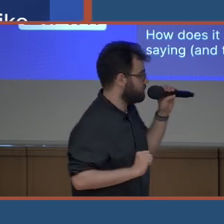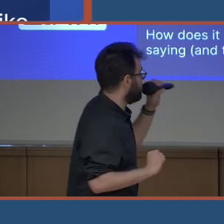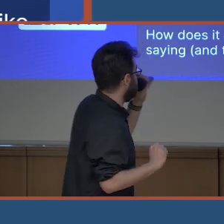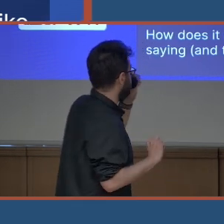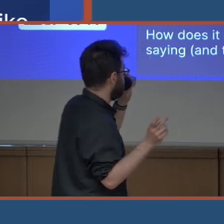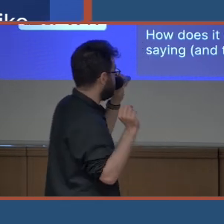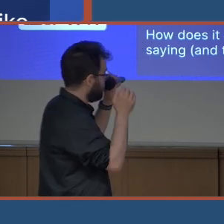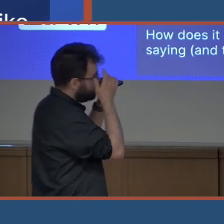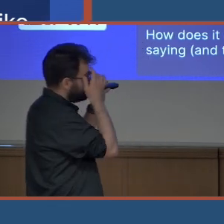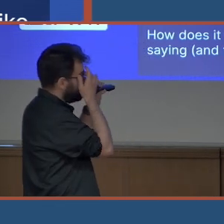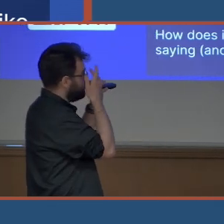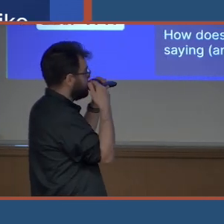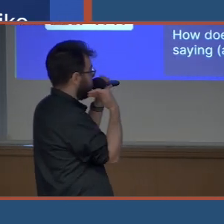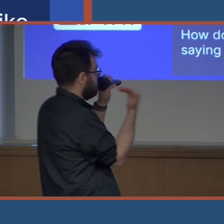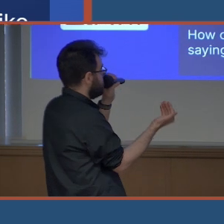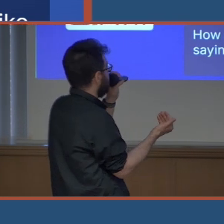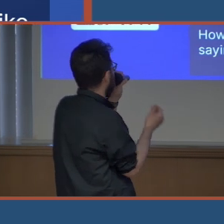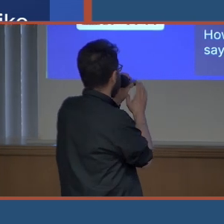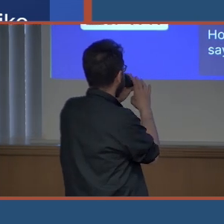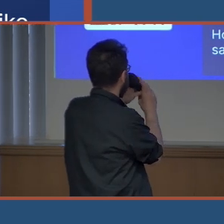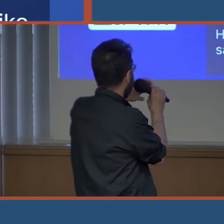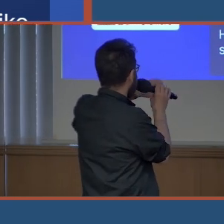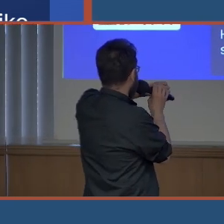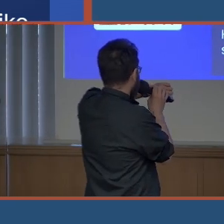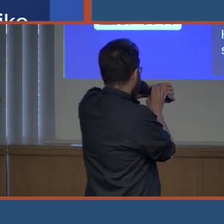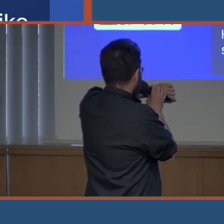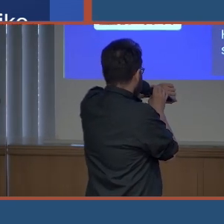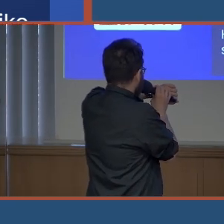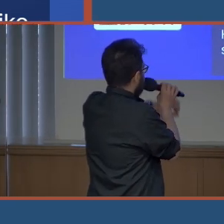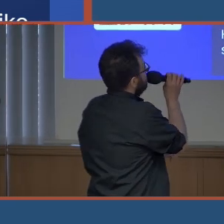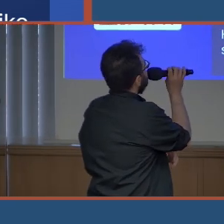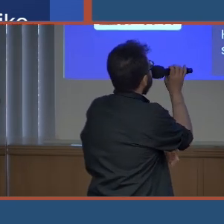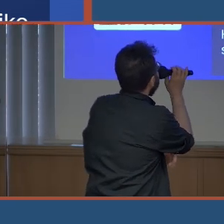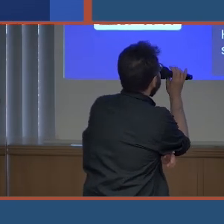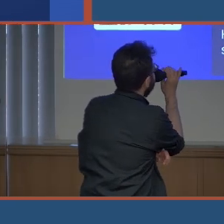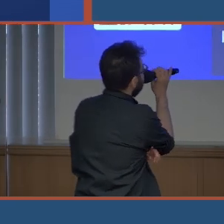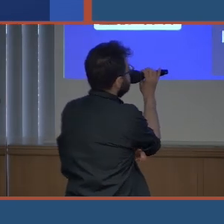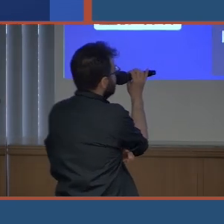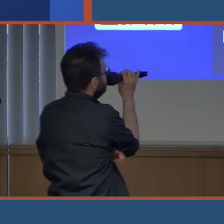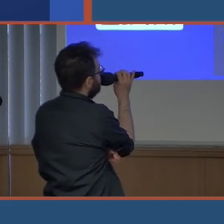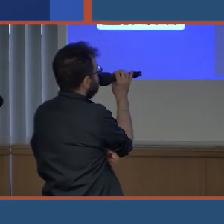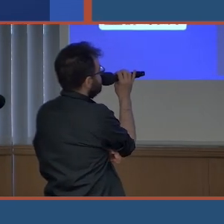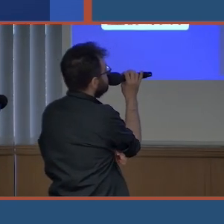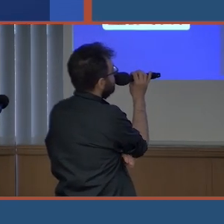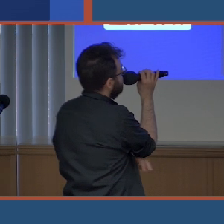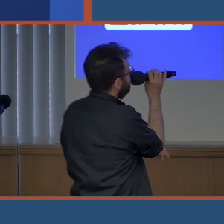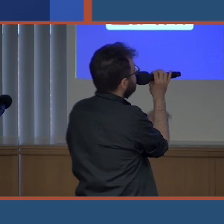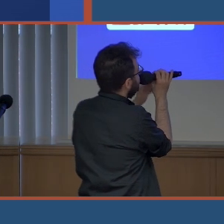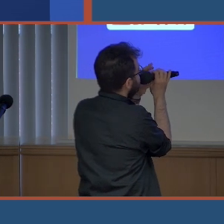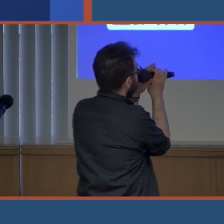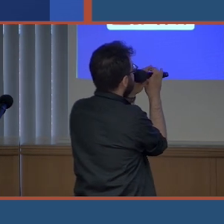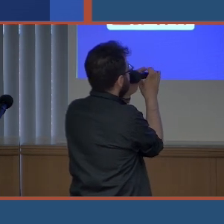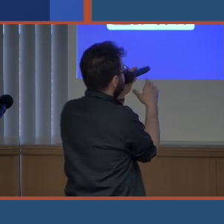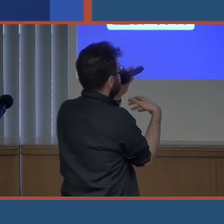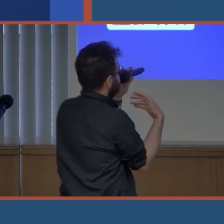have some problems with understanding these comments. Oh my God, it doesn't matter which hand you use.